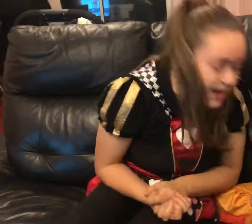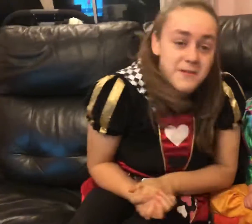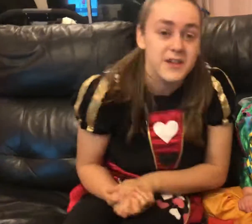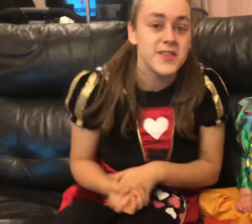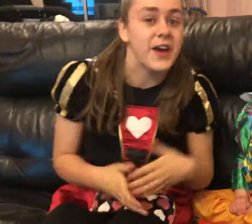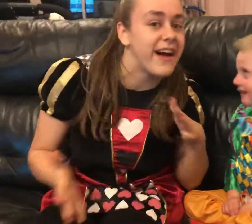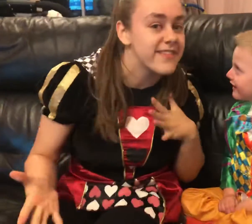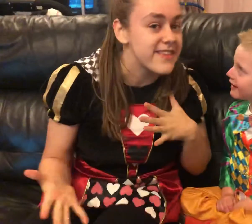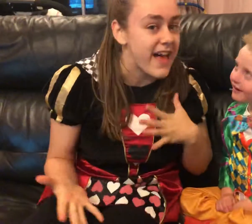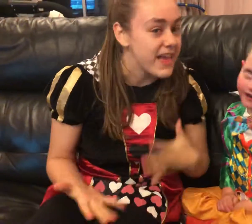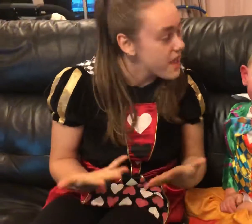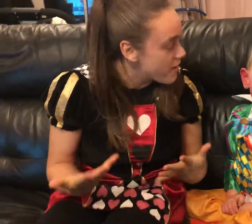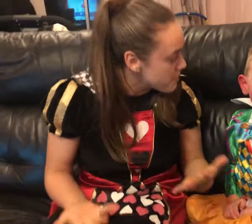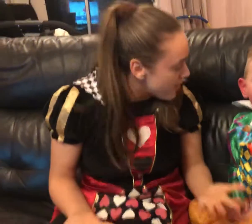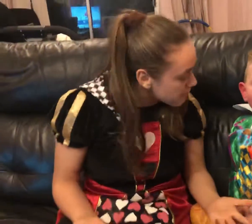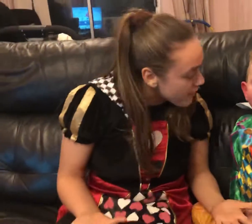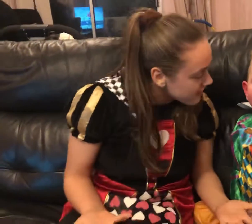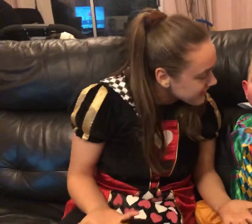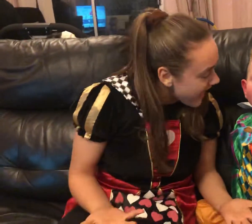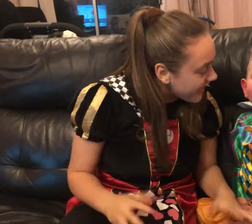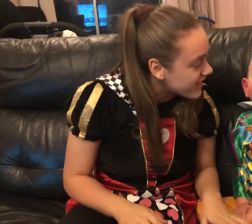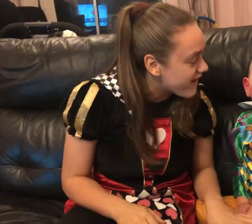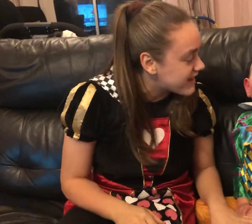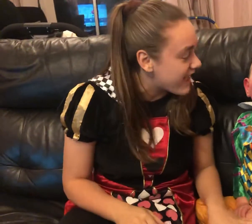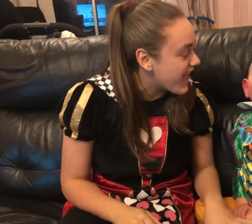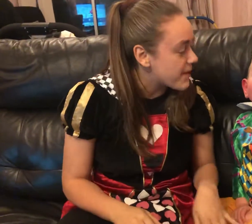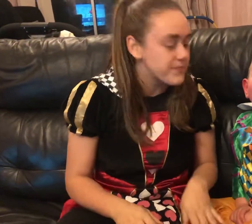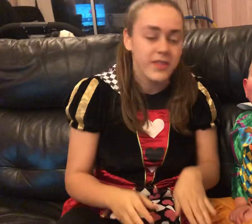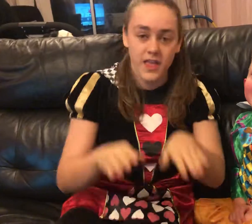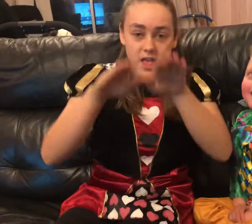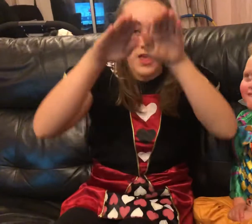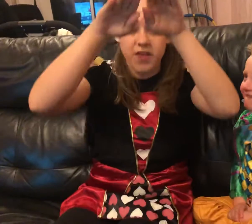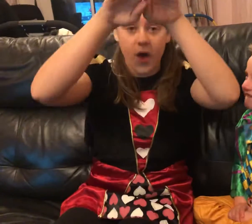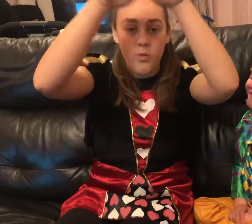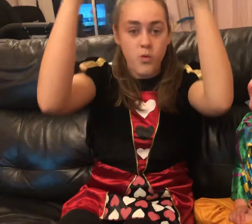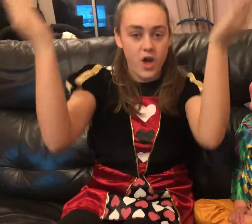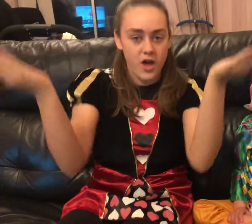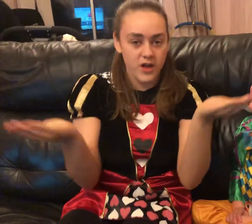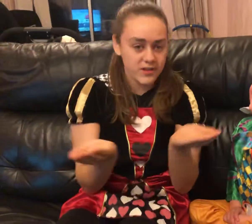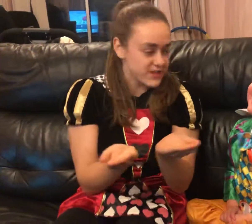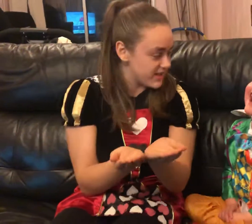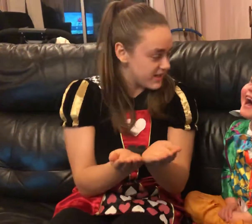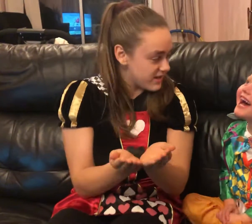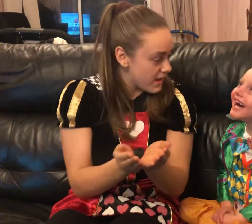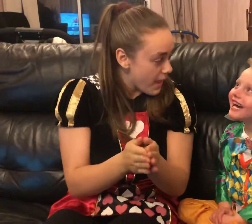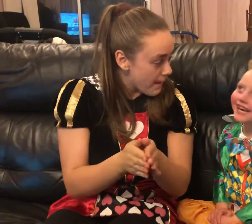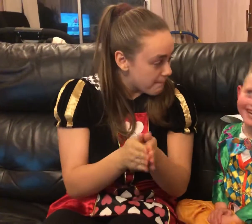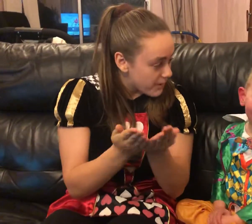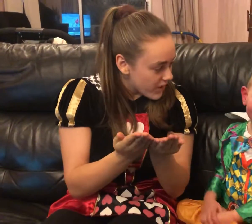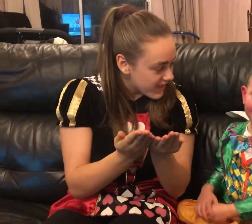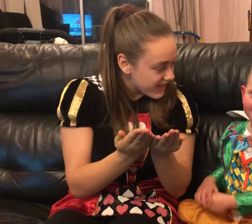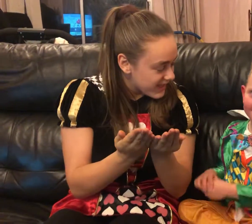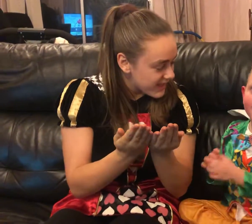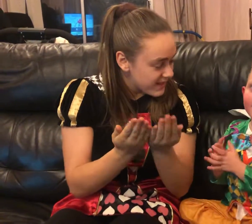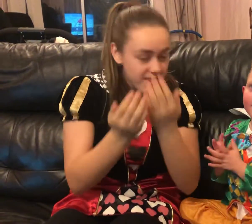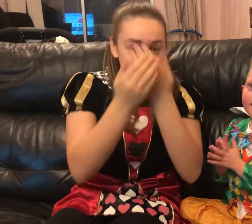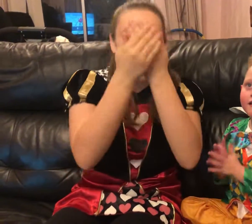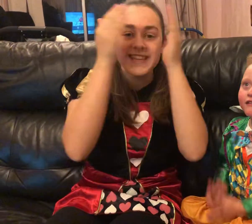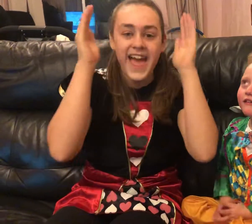we're going to show you how to say World Book Day. Are you ready? Yeah. So, World Book